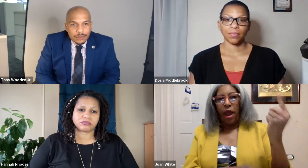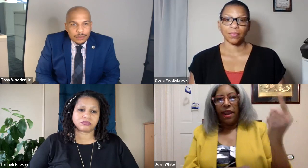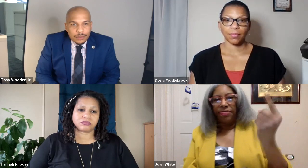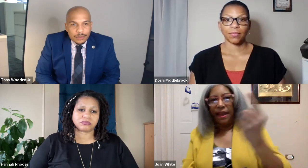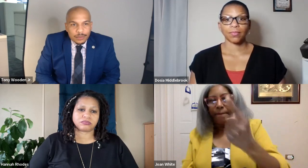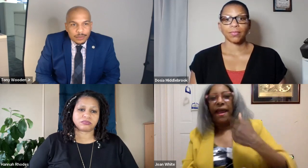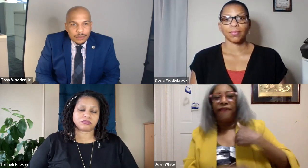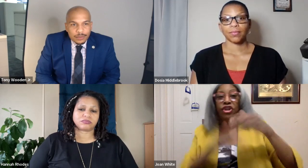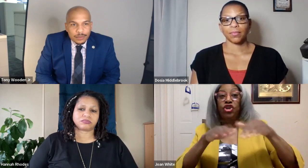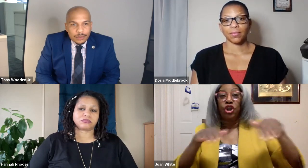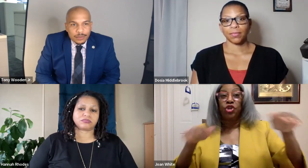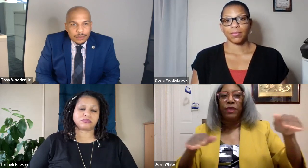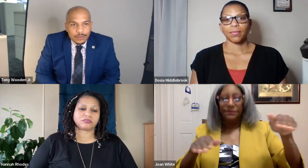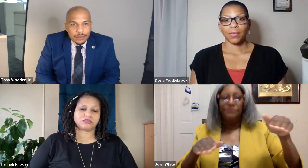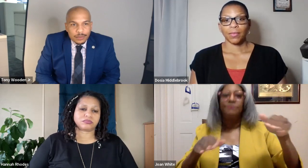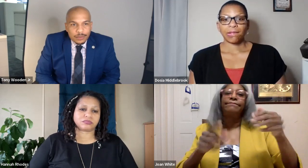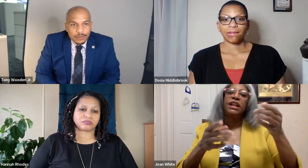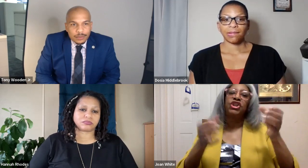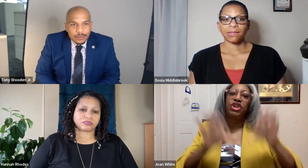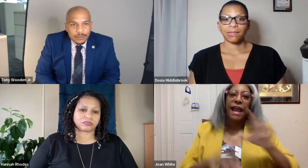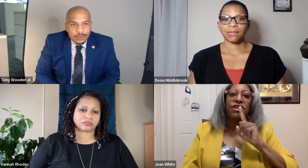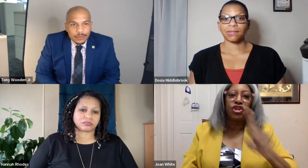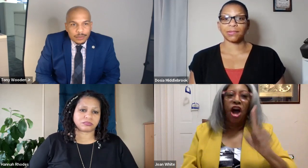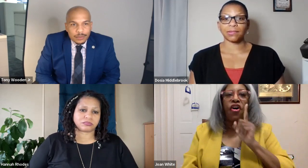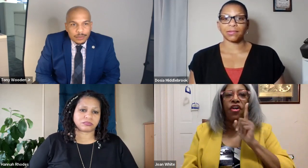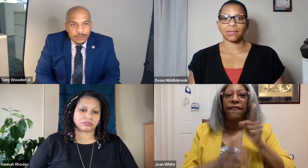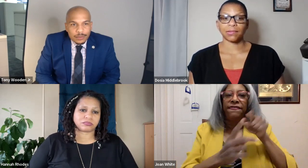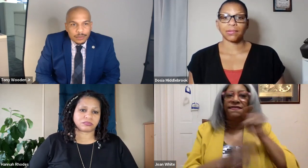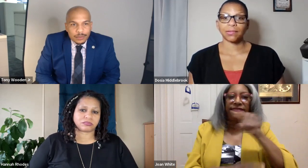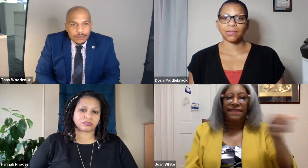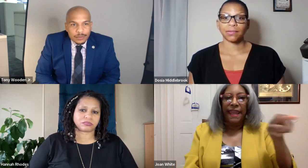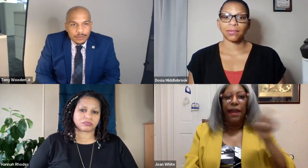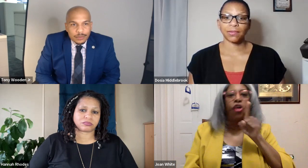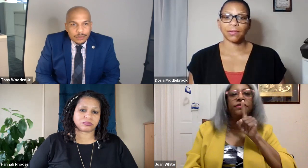And so as far as the deaf line goes through the girls specifically.